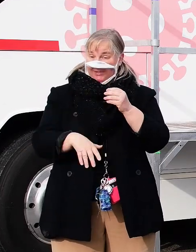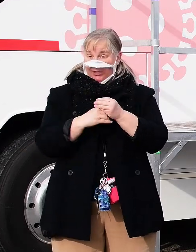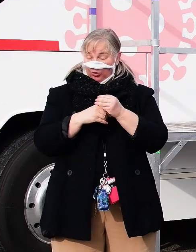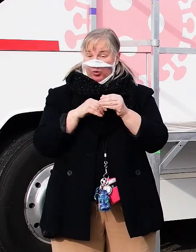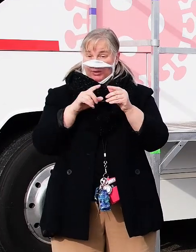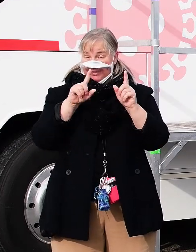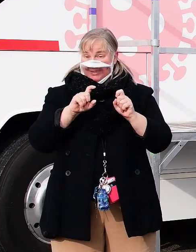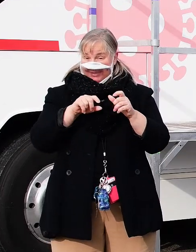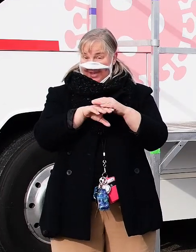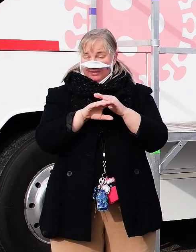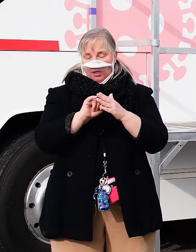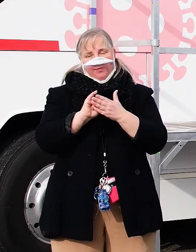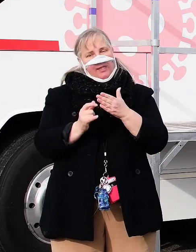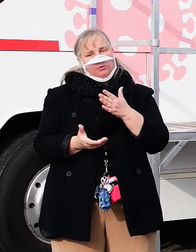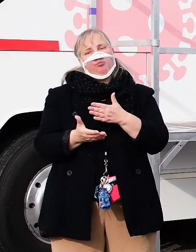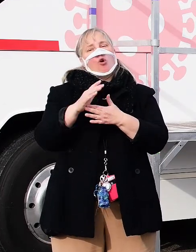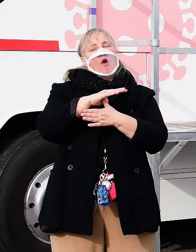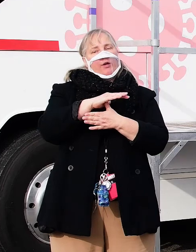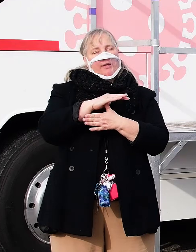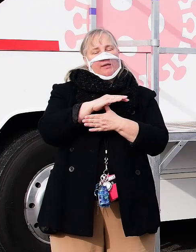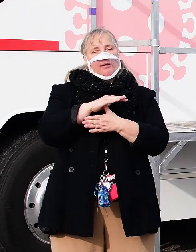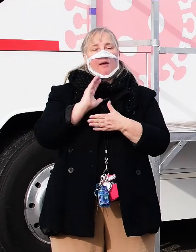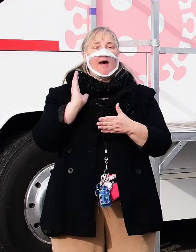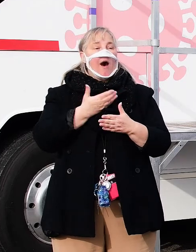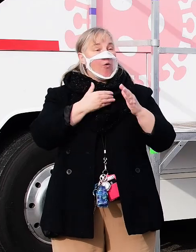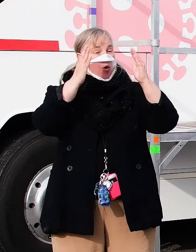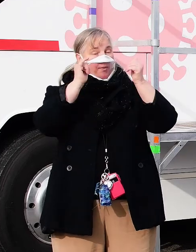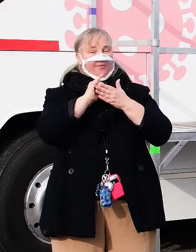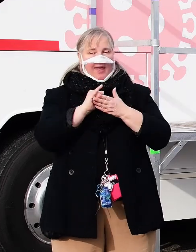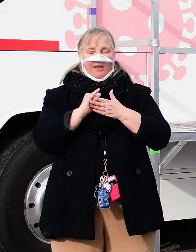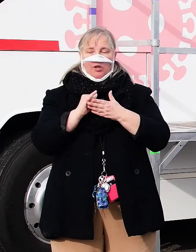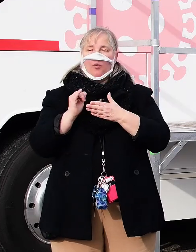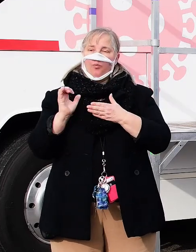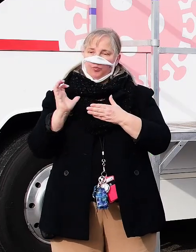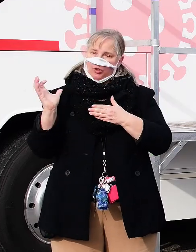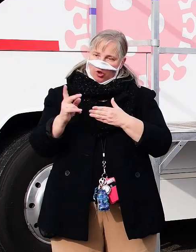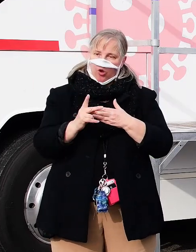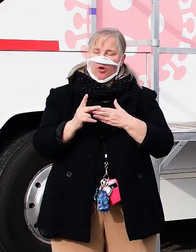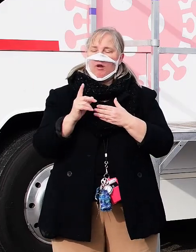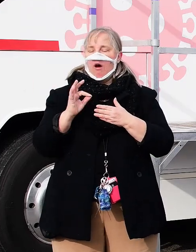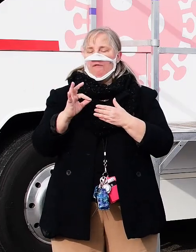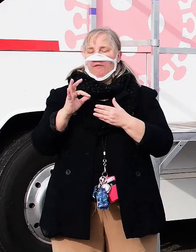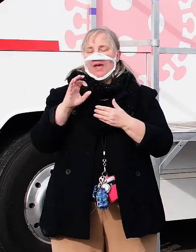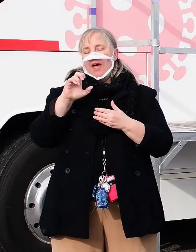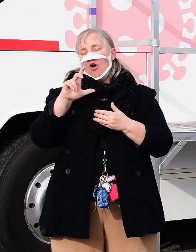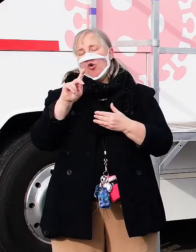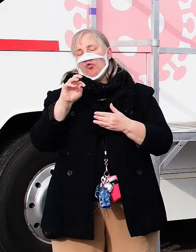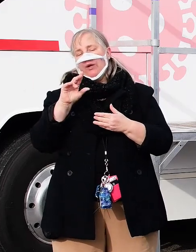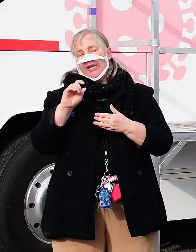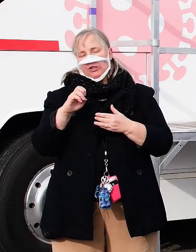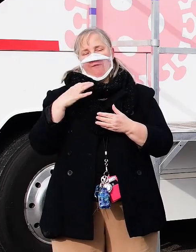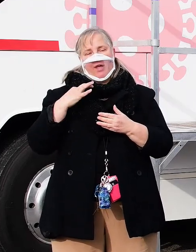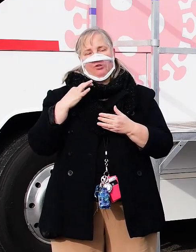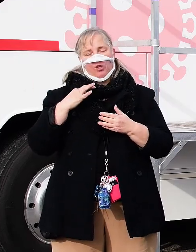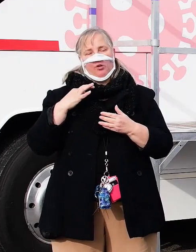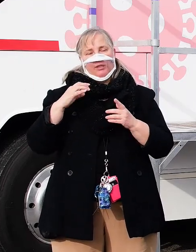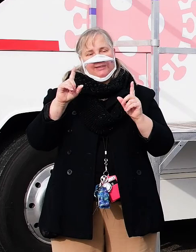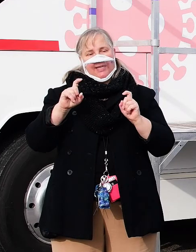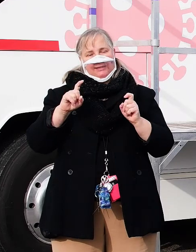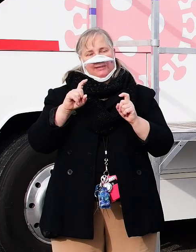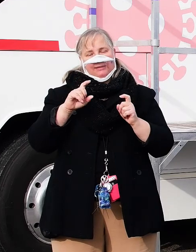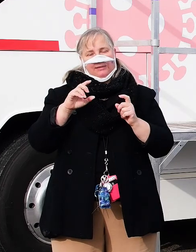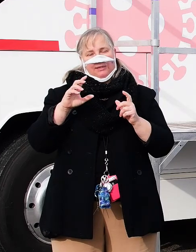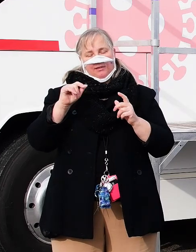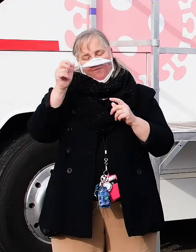is a priority. It's our hope that the return of the Elkridge Volunteer Fire Station testing site will help address